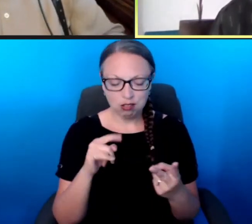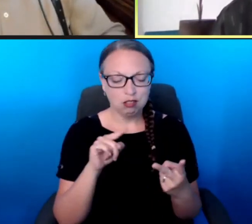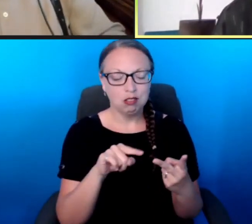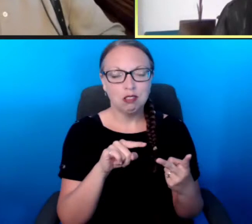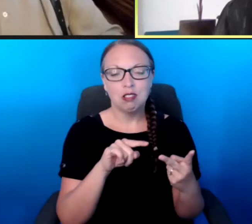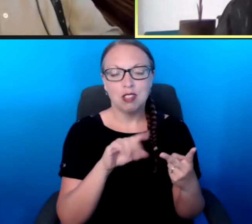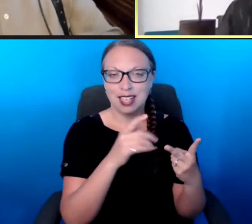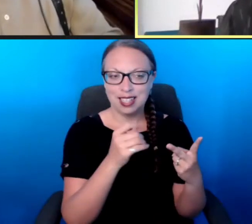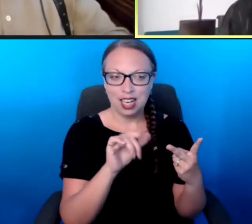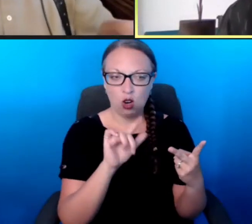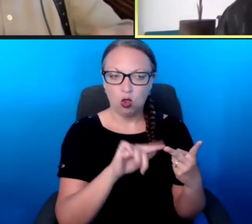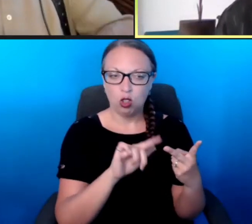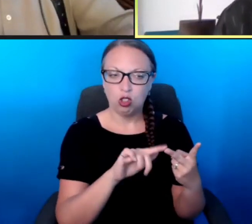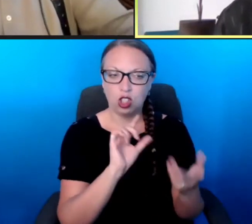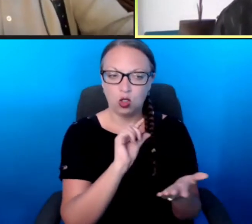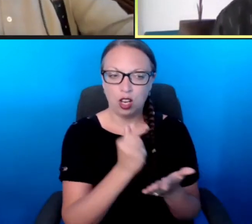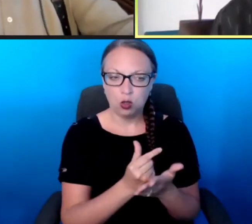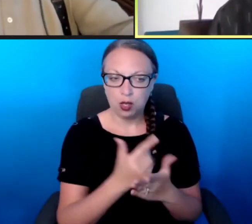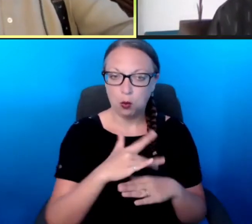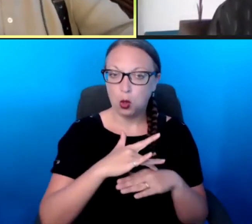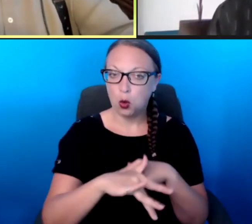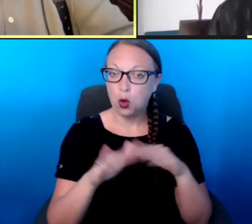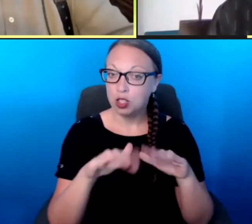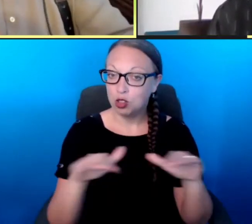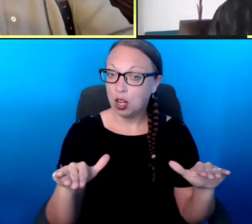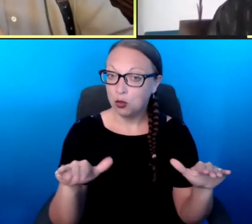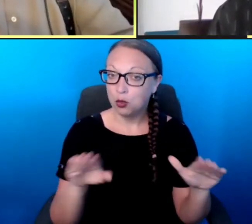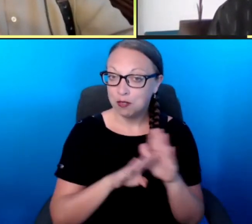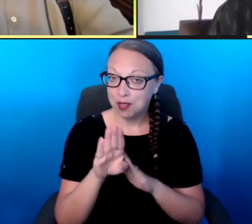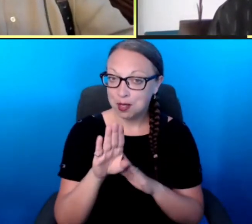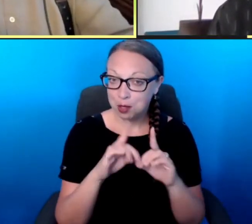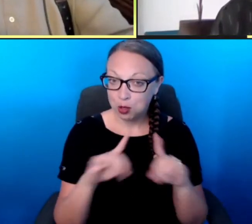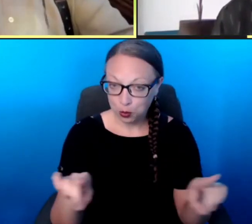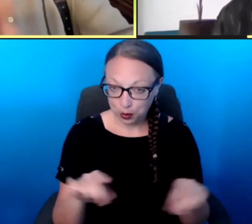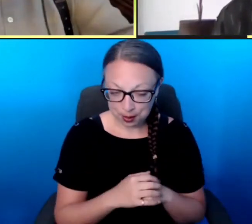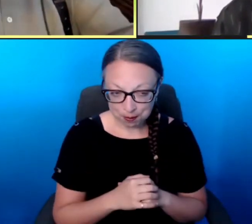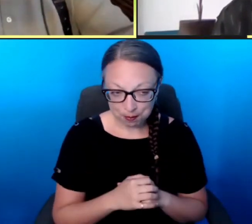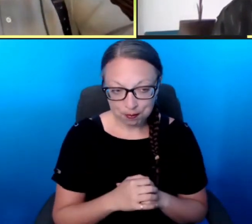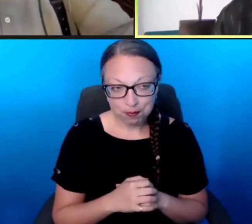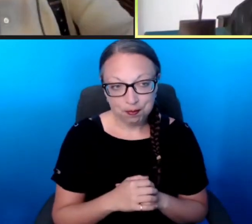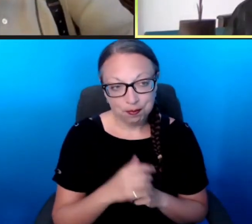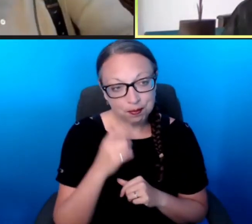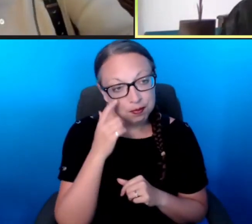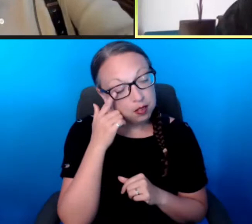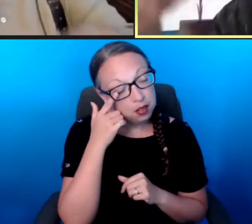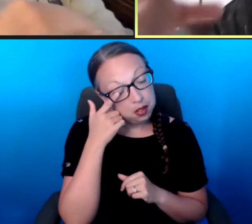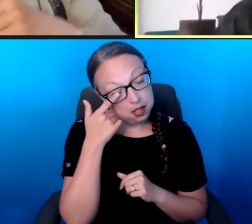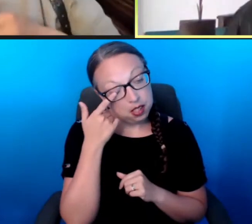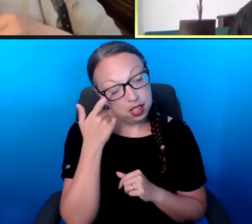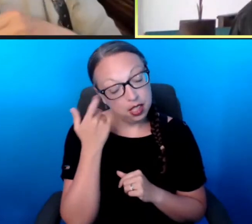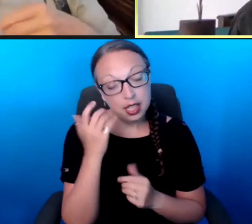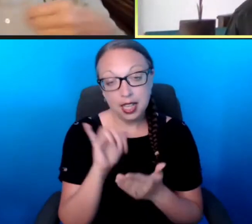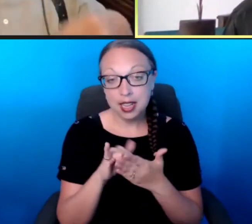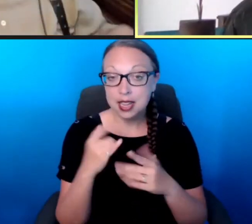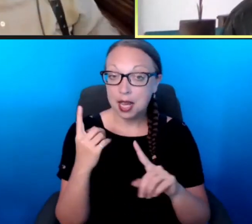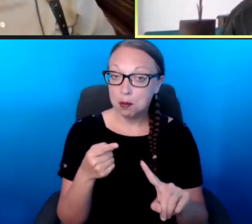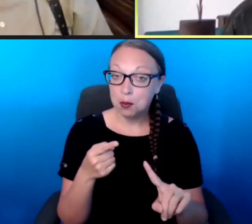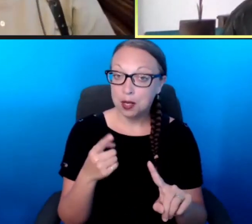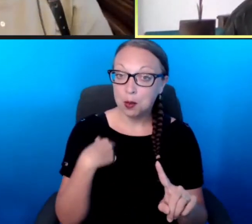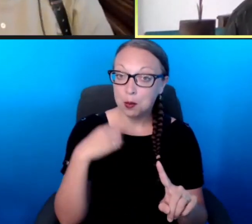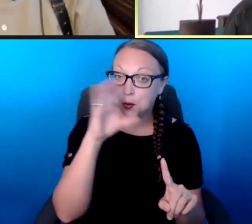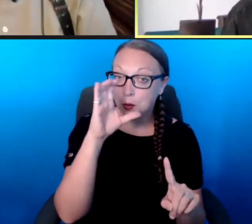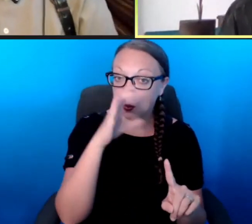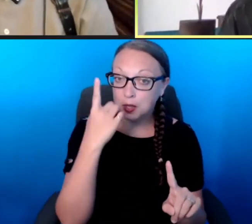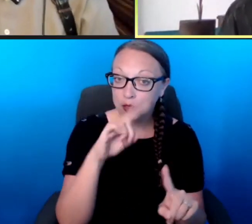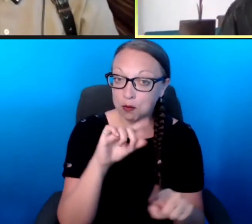in early childhood. And so we both agreed at that point, and we were looking for jobs, and she